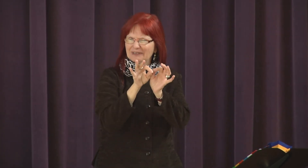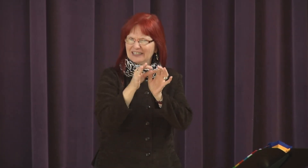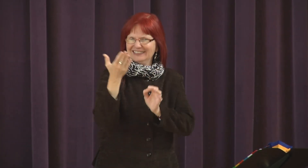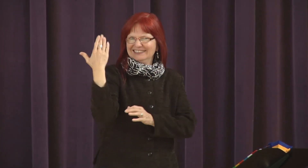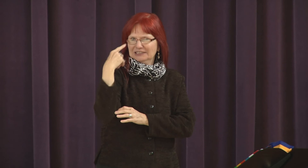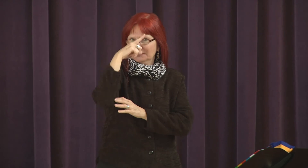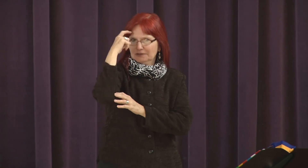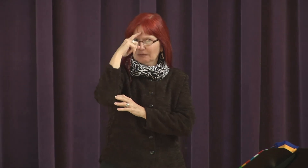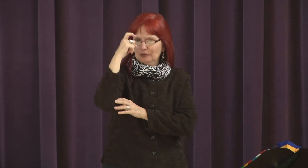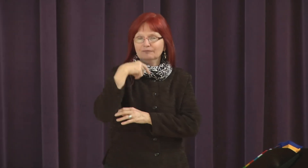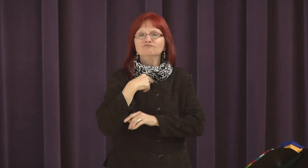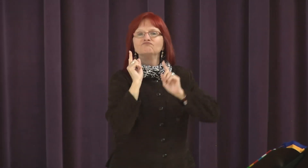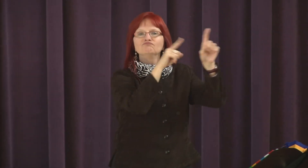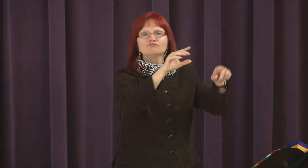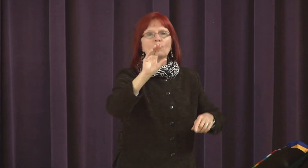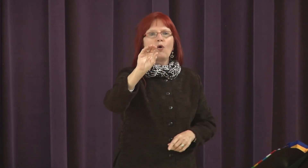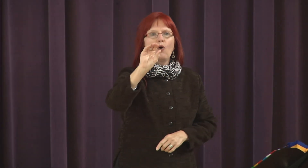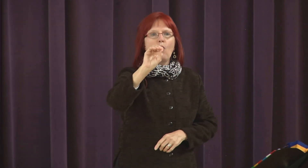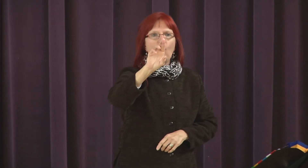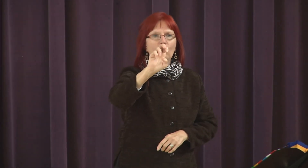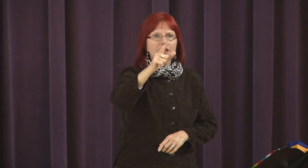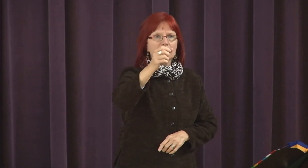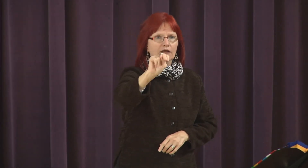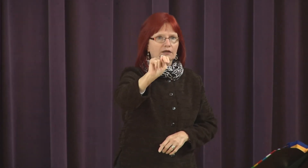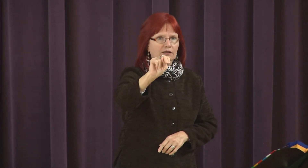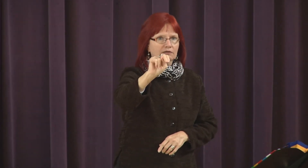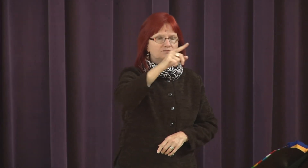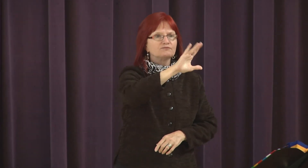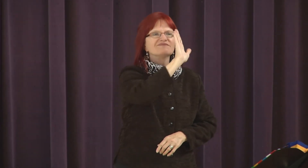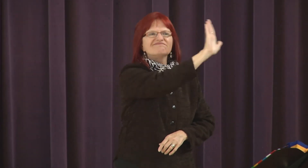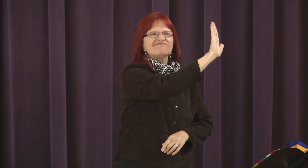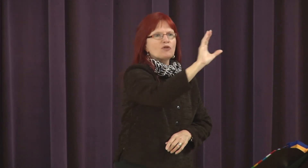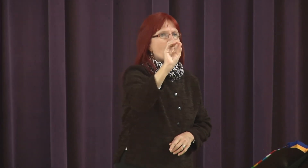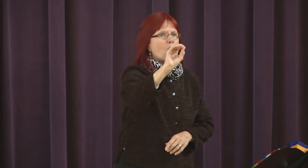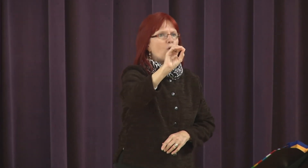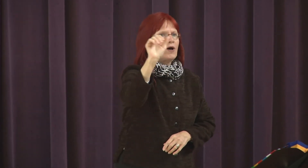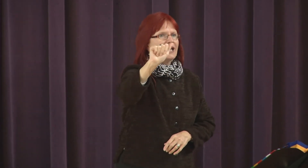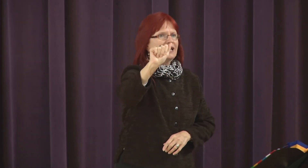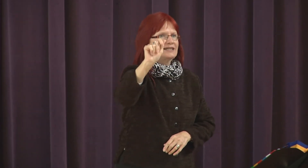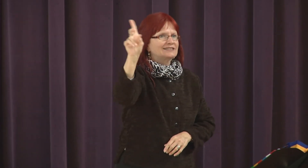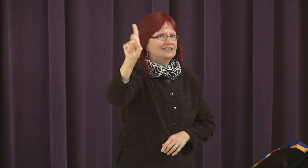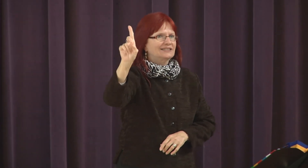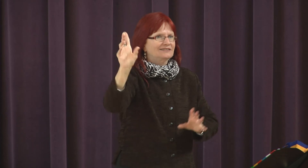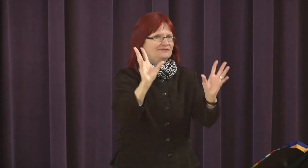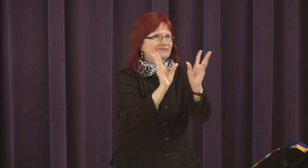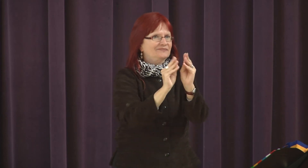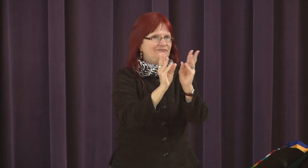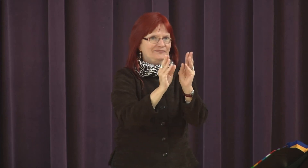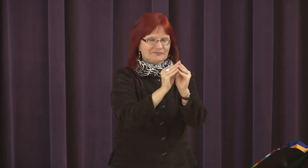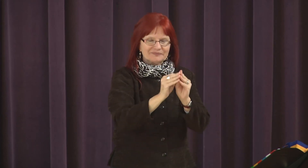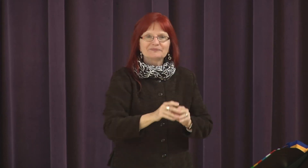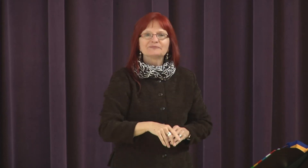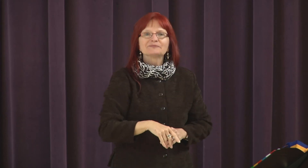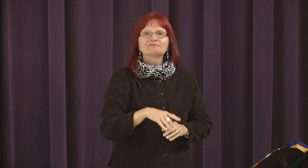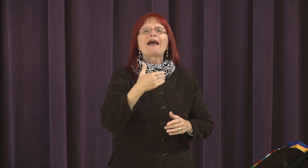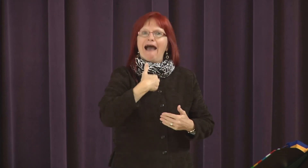I have to also explain, last summer I went to Oregon, and I went to OAD, the Oregon Association for the